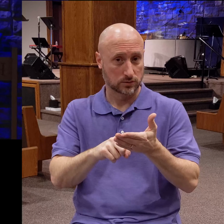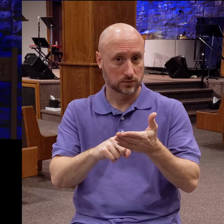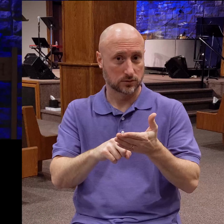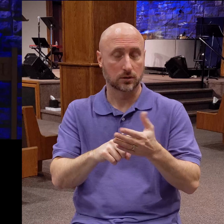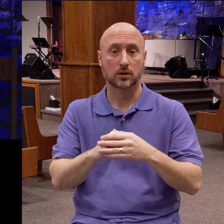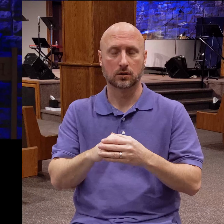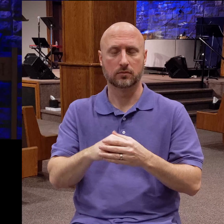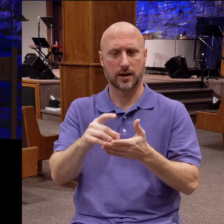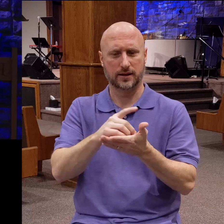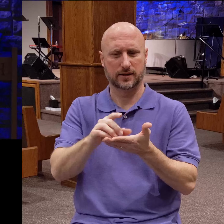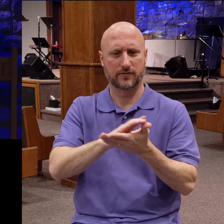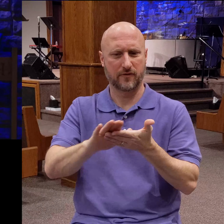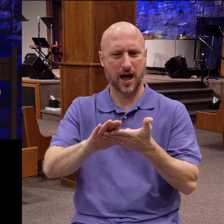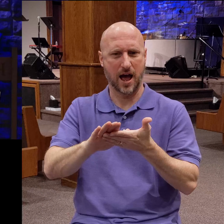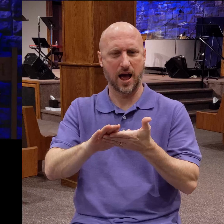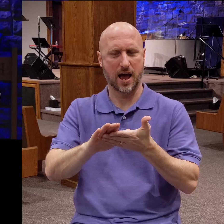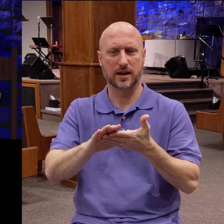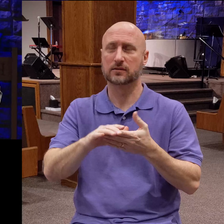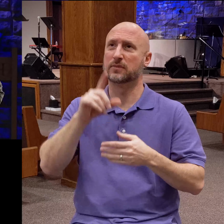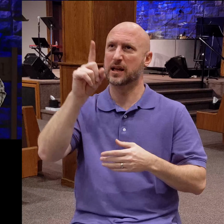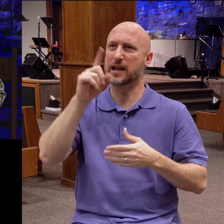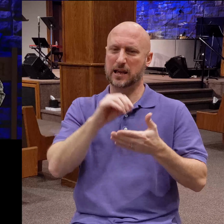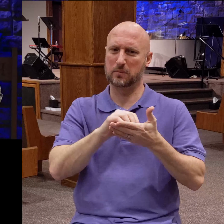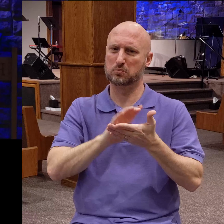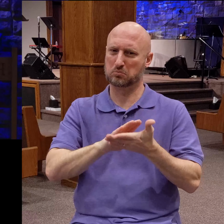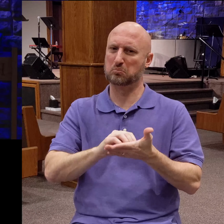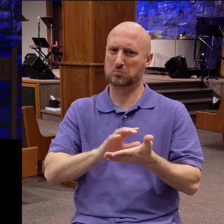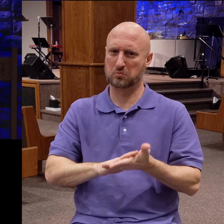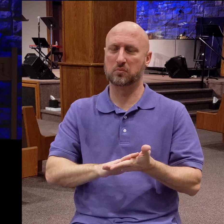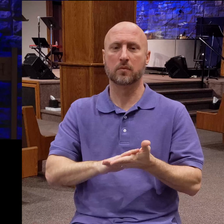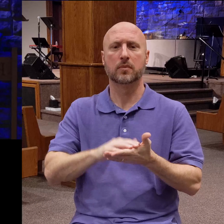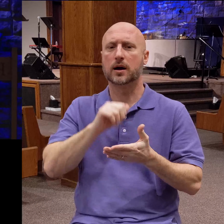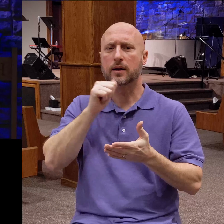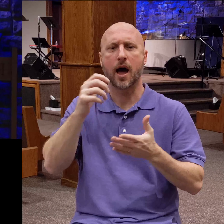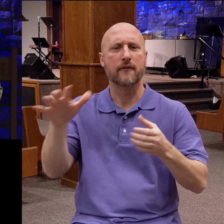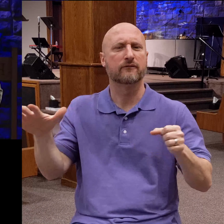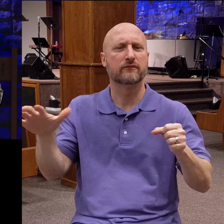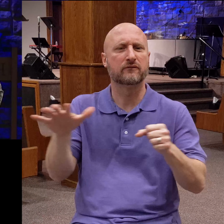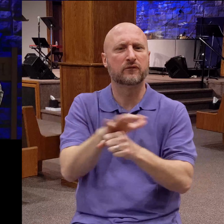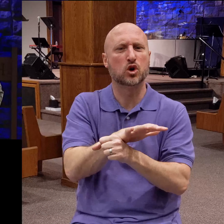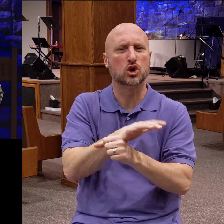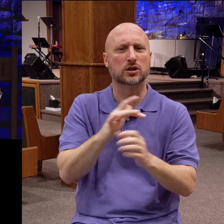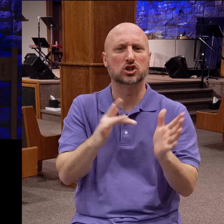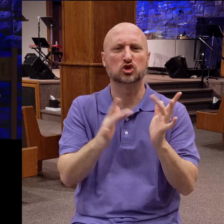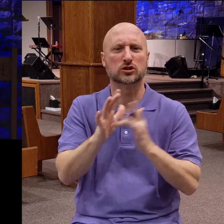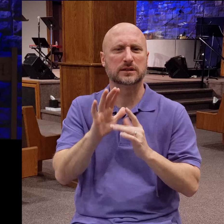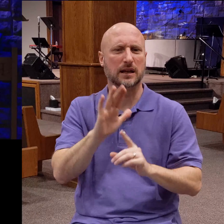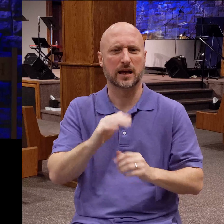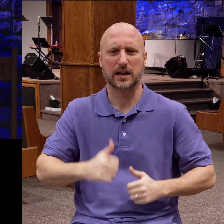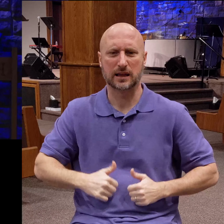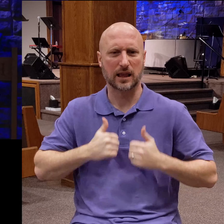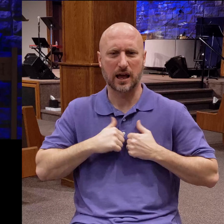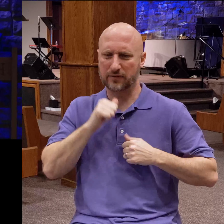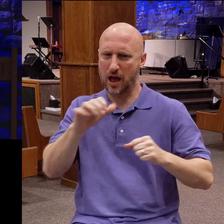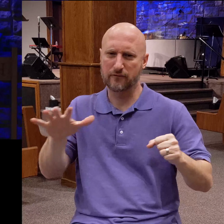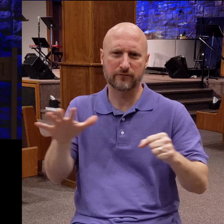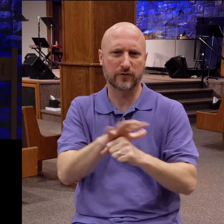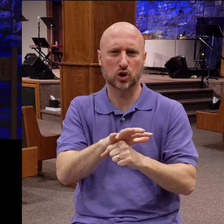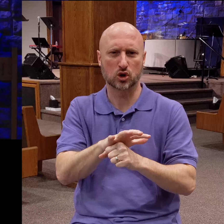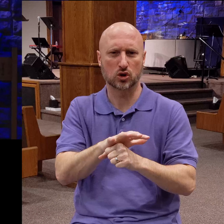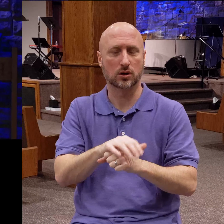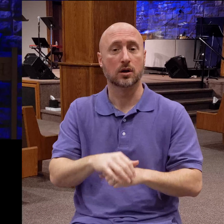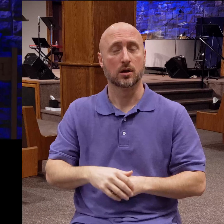divine incompleteness of Scripture. If what could be written could fill the world,